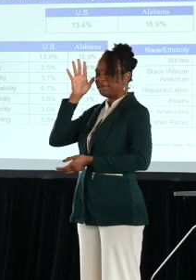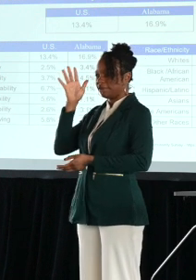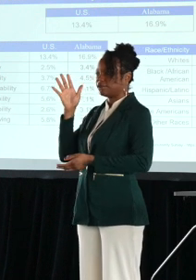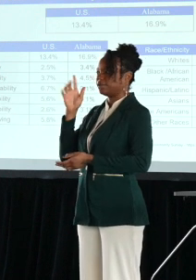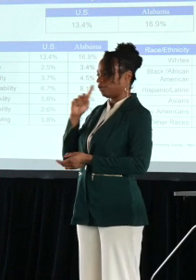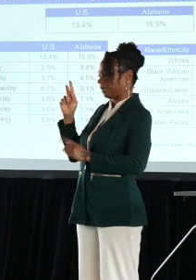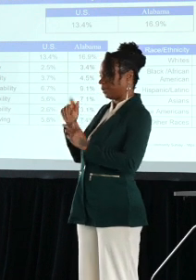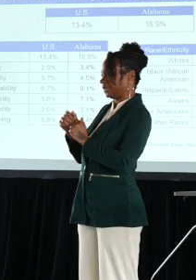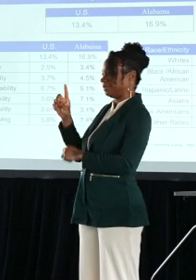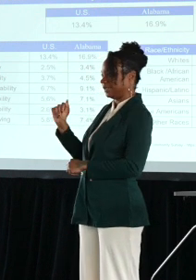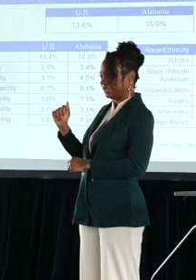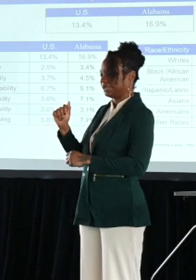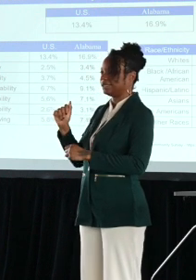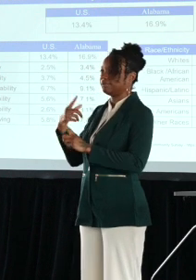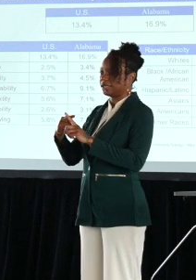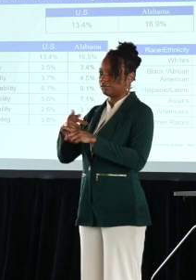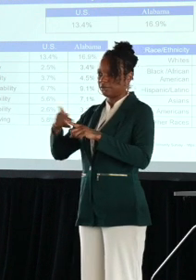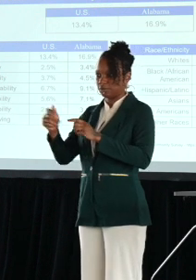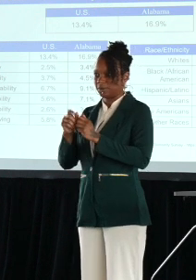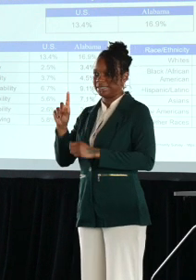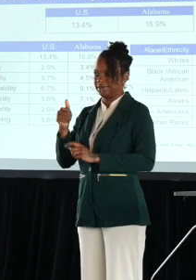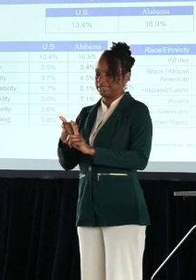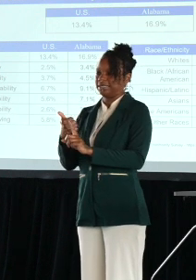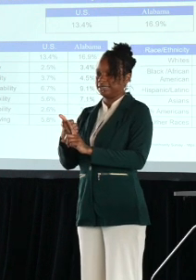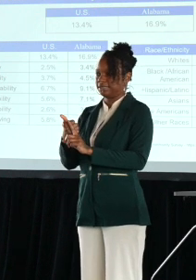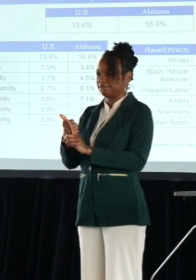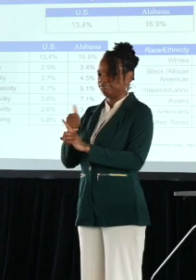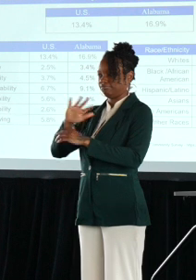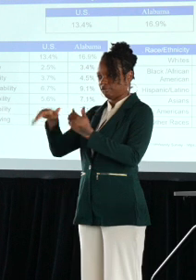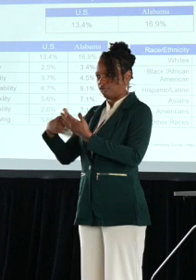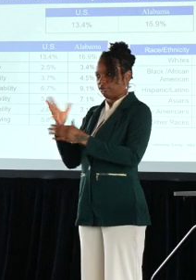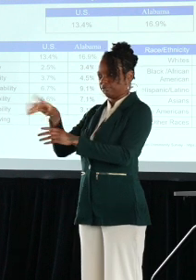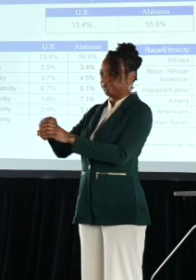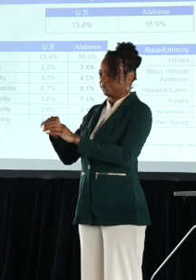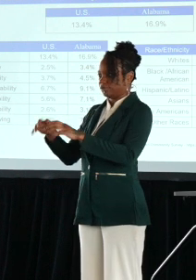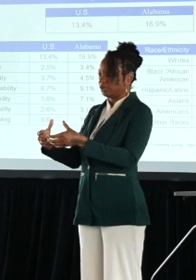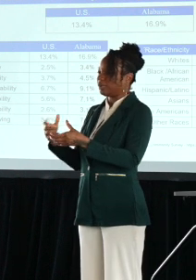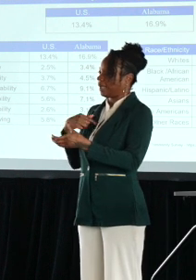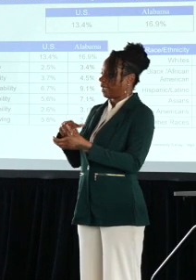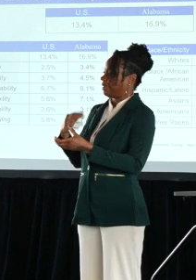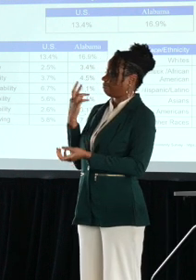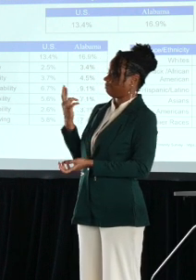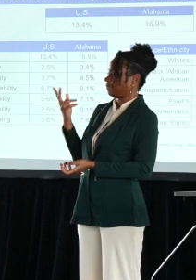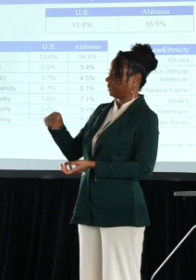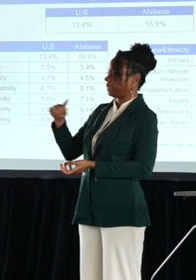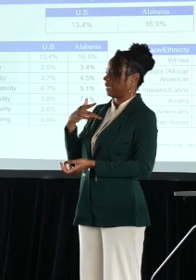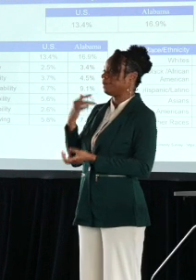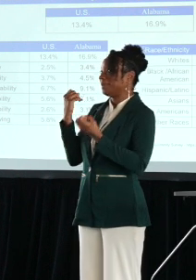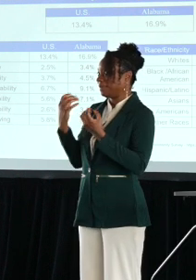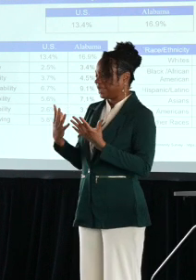program confused about the difference between Medicaid and Medicare. So I thought I would try to clear it up for all of you today,